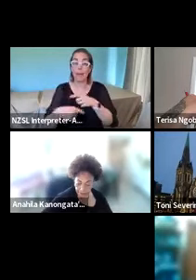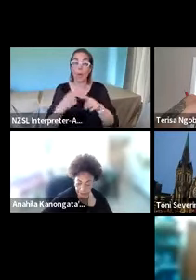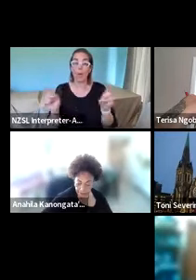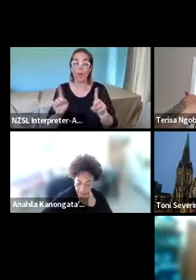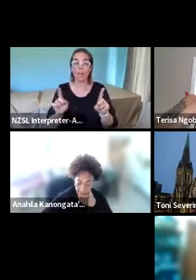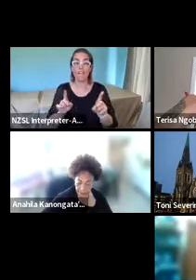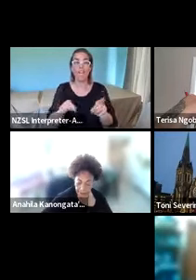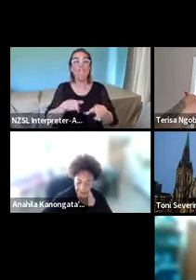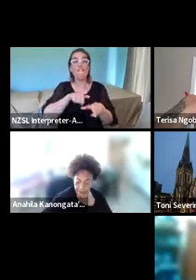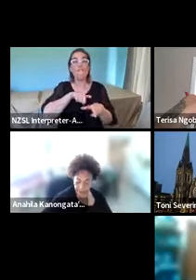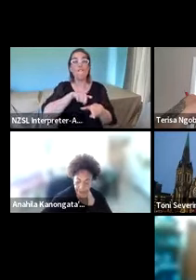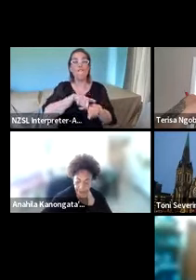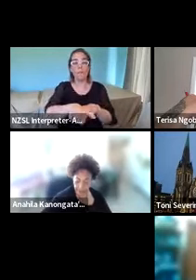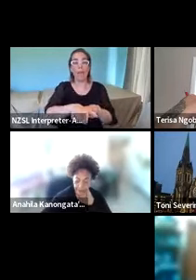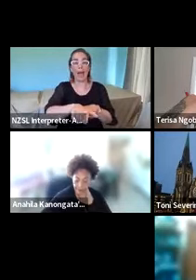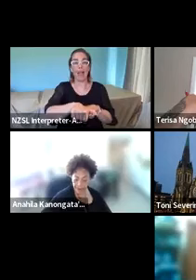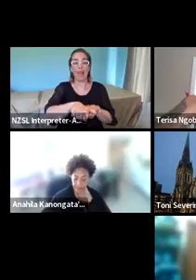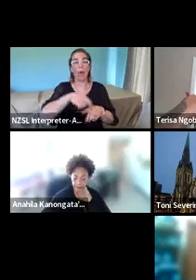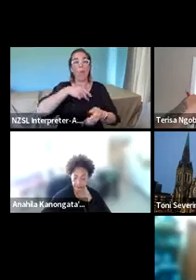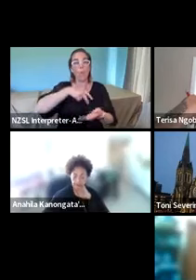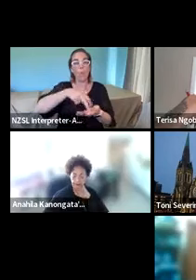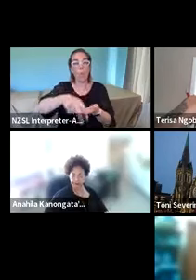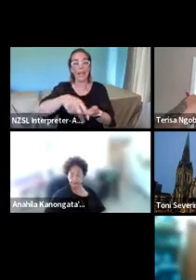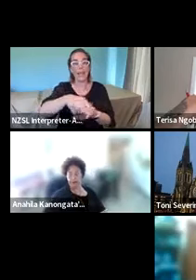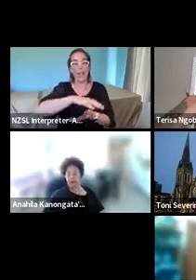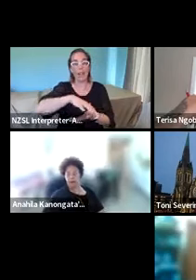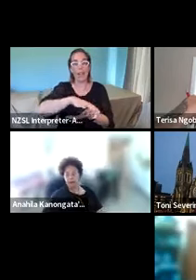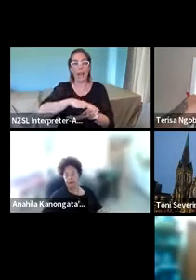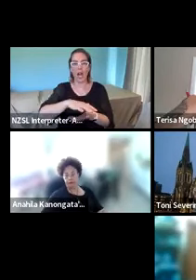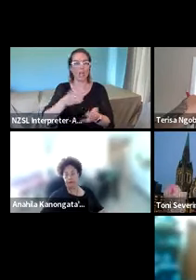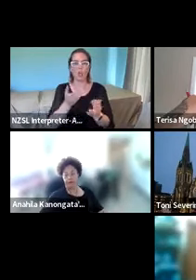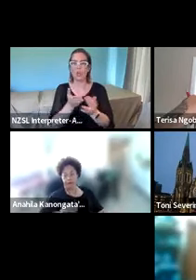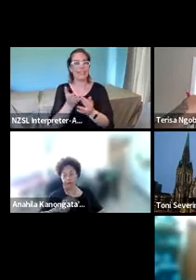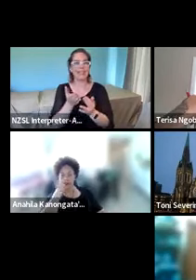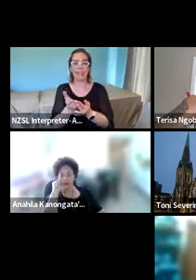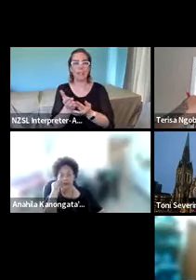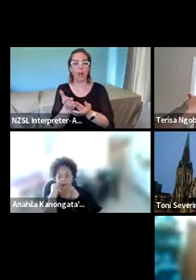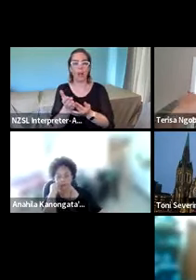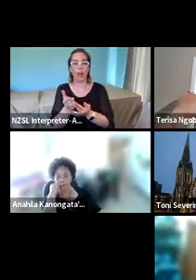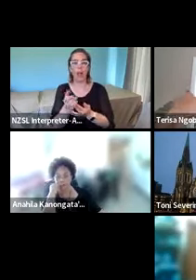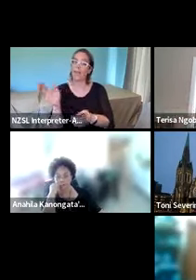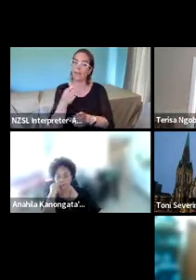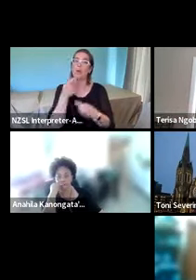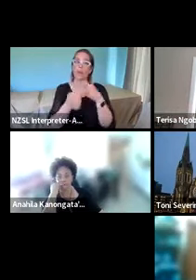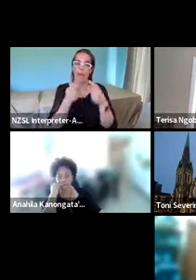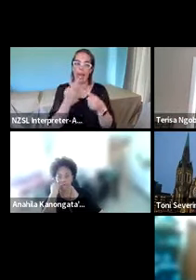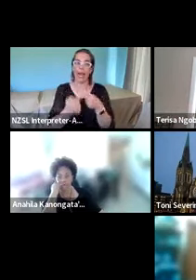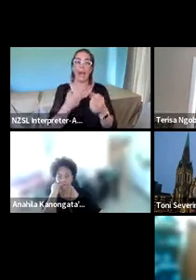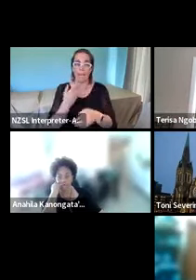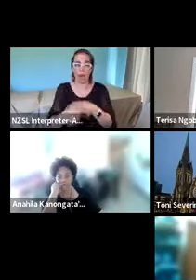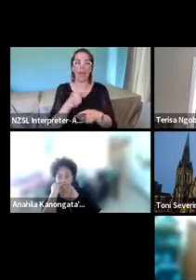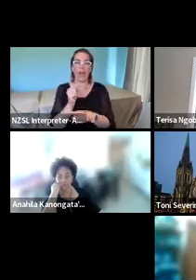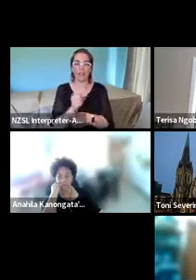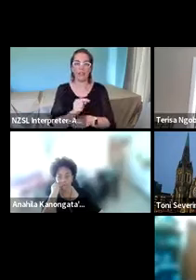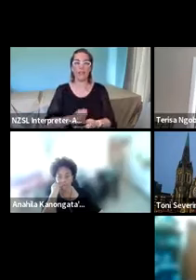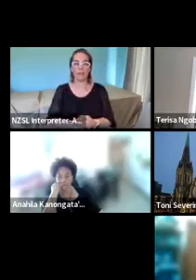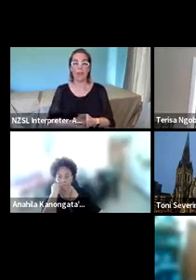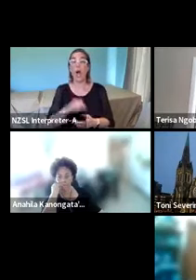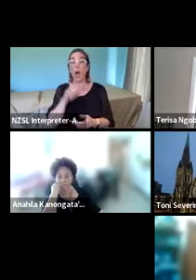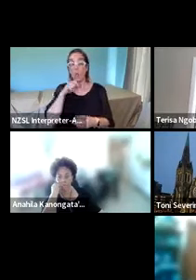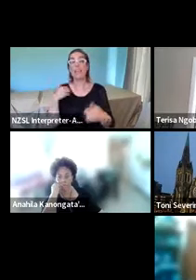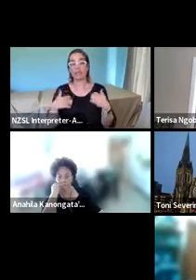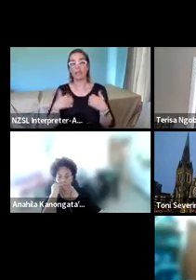footpaths are inaccessible. So we will invest into that. So that would be how I would approach it. Be interested in doing